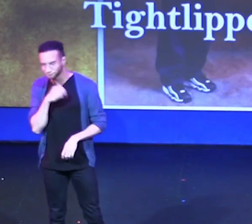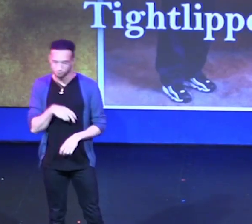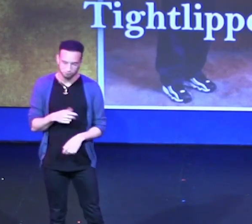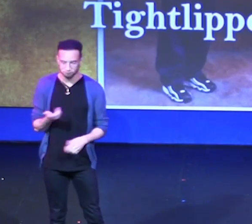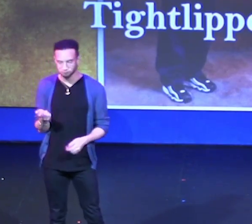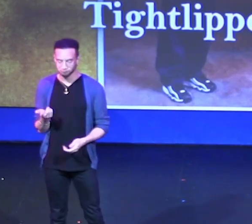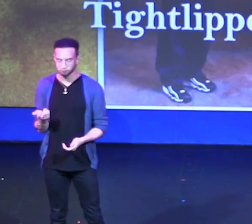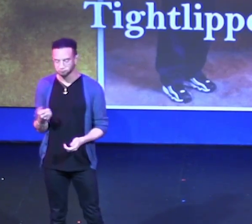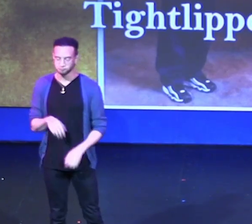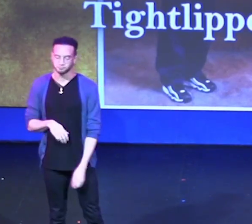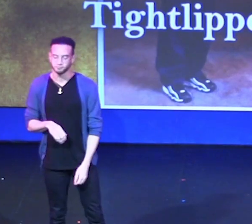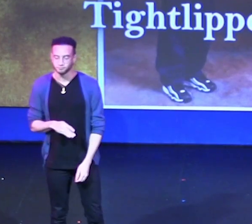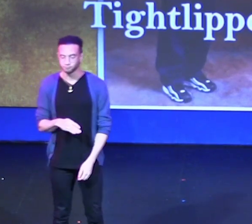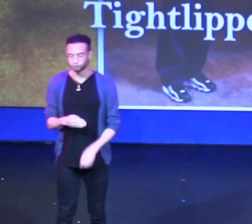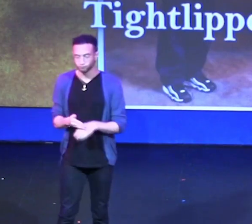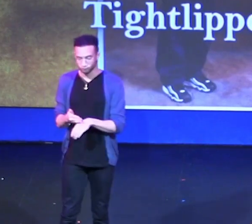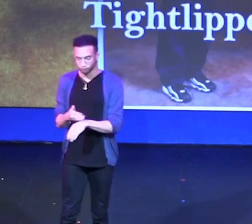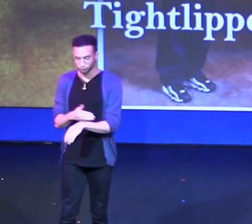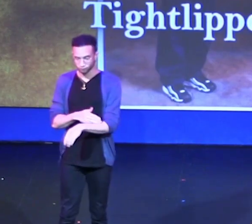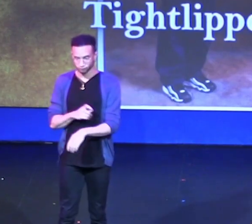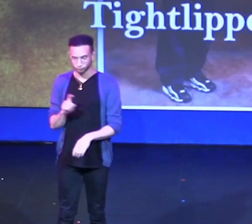well, sign, and using some speaking as well.